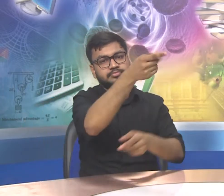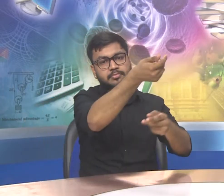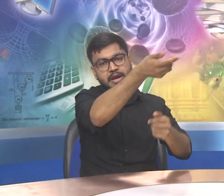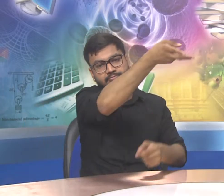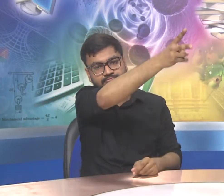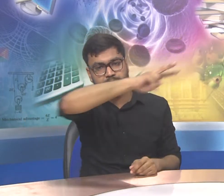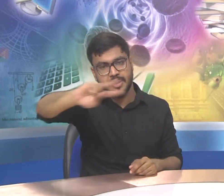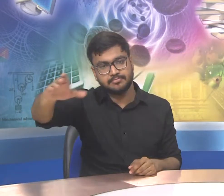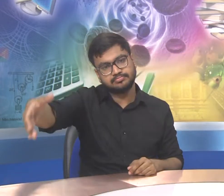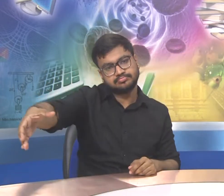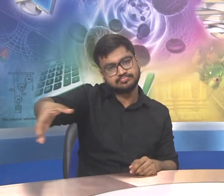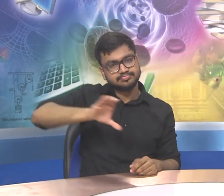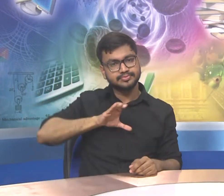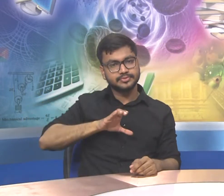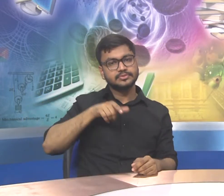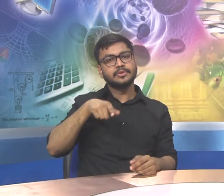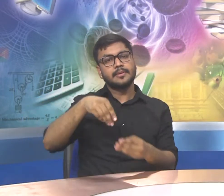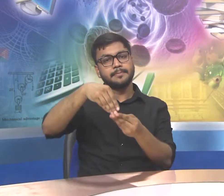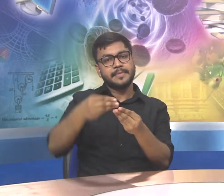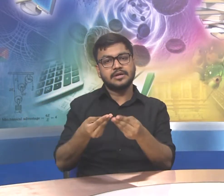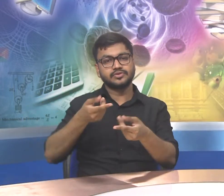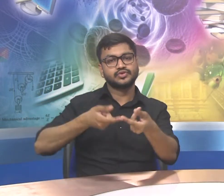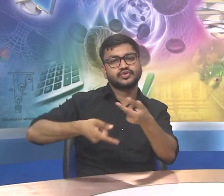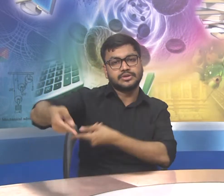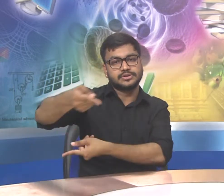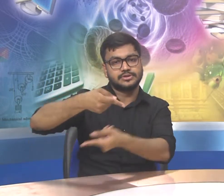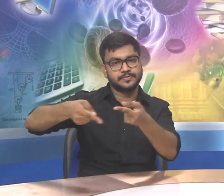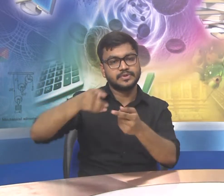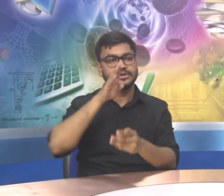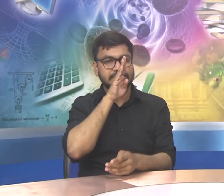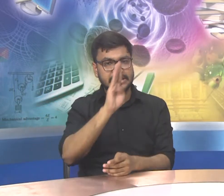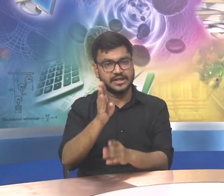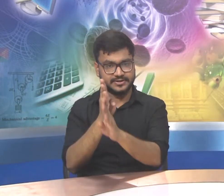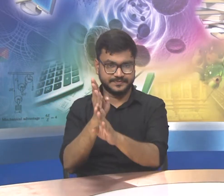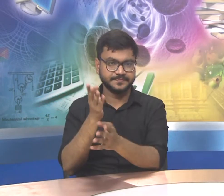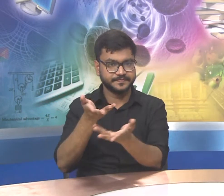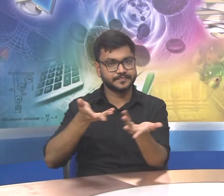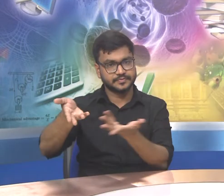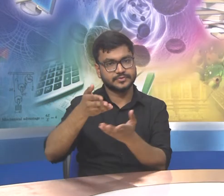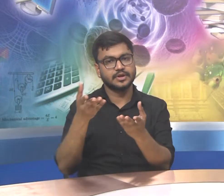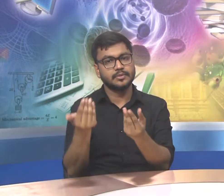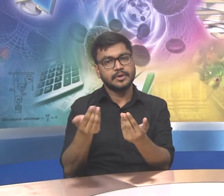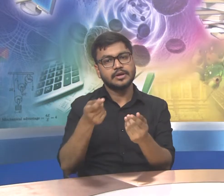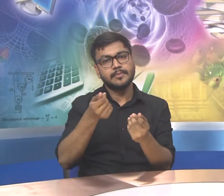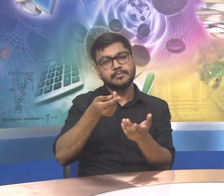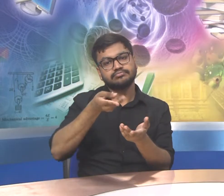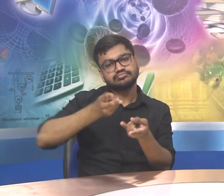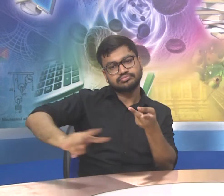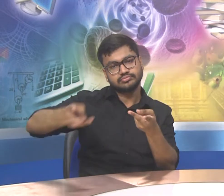before the due date of the bills after deducting a certain rate of discount.